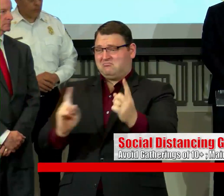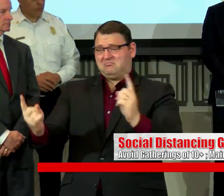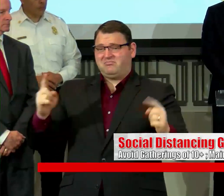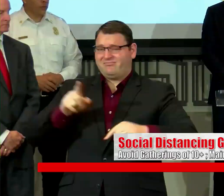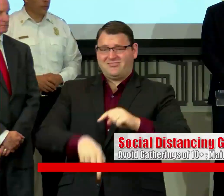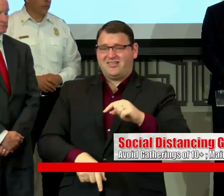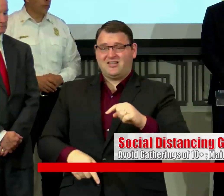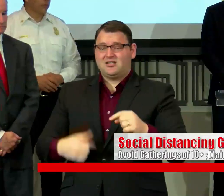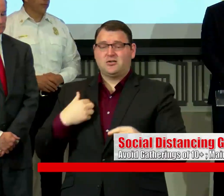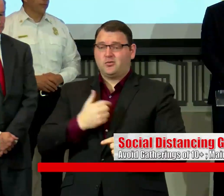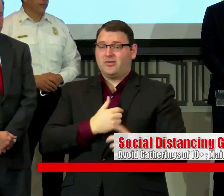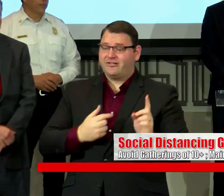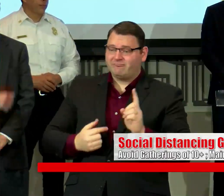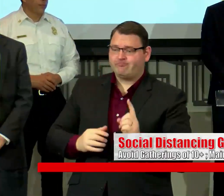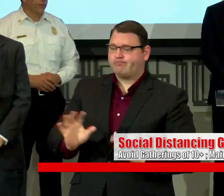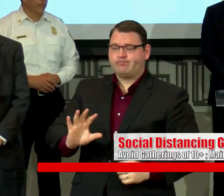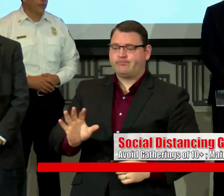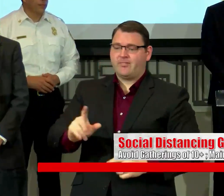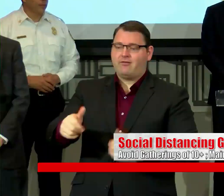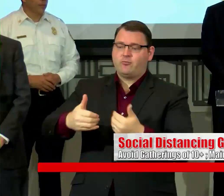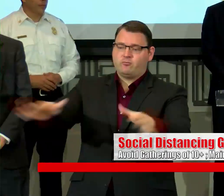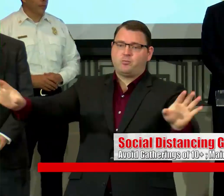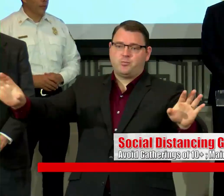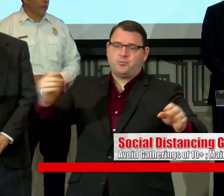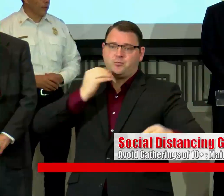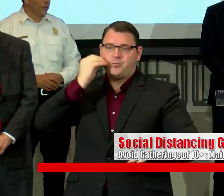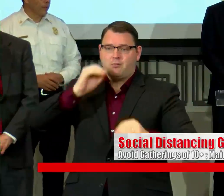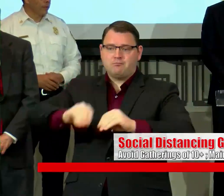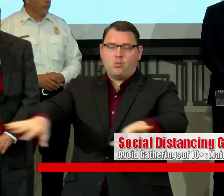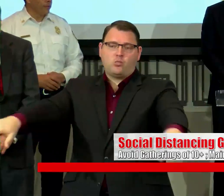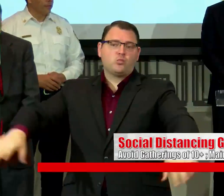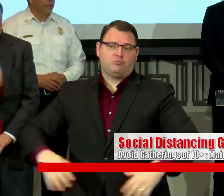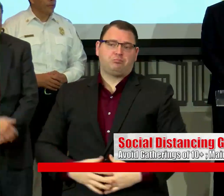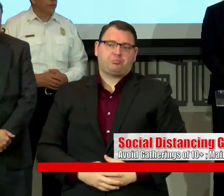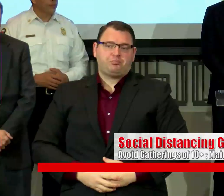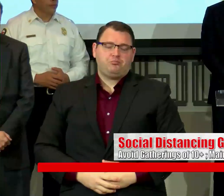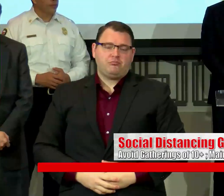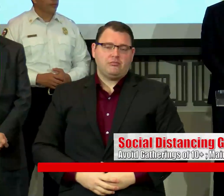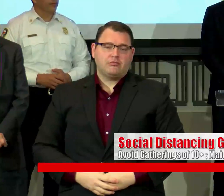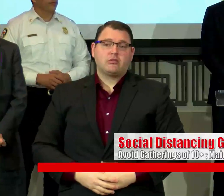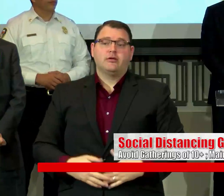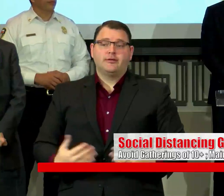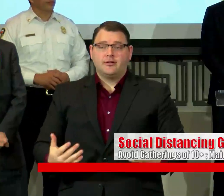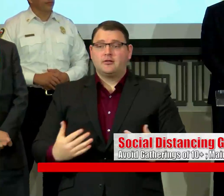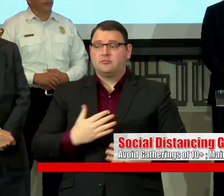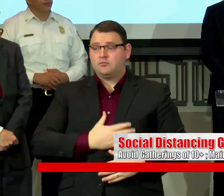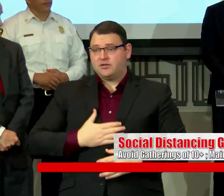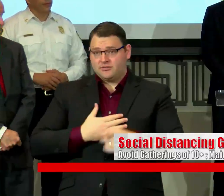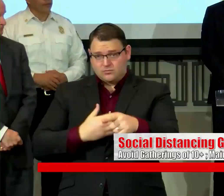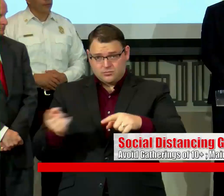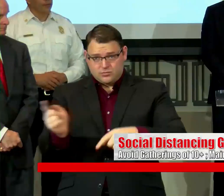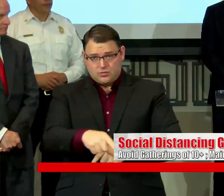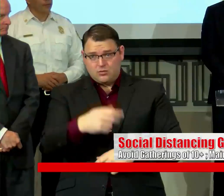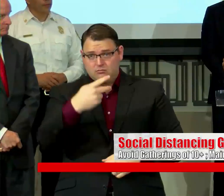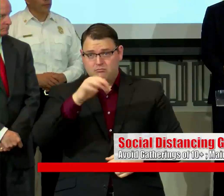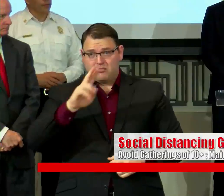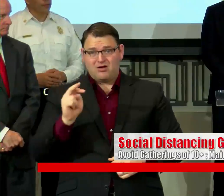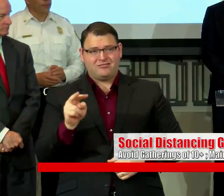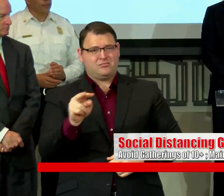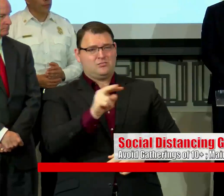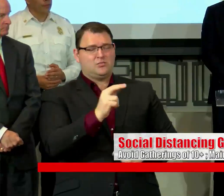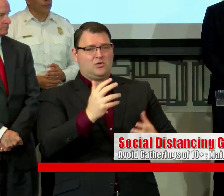people you're just going to have to disperse. So let me just ask people, as you go to the parks, if you see that the parks are already just full,